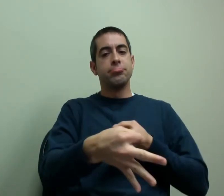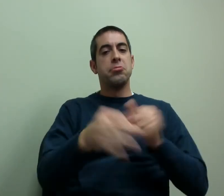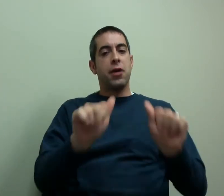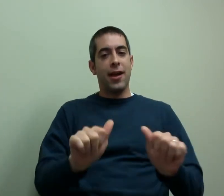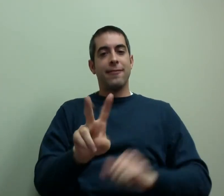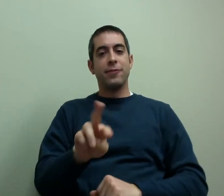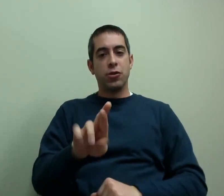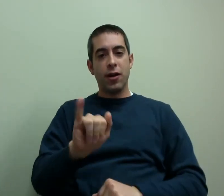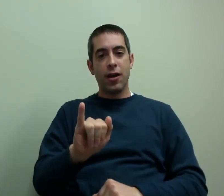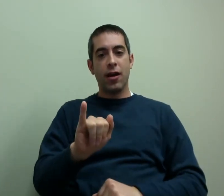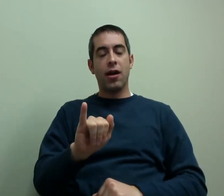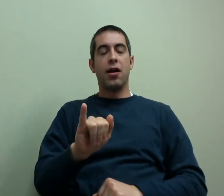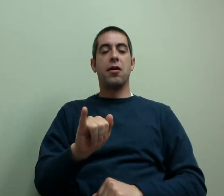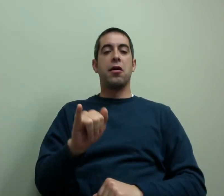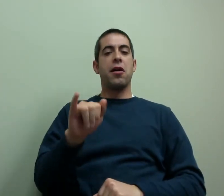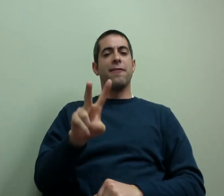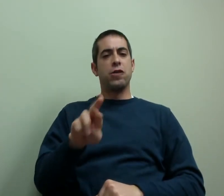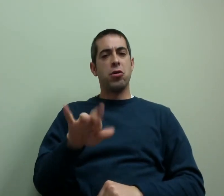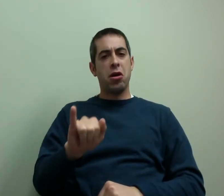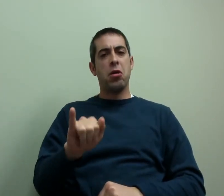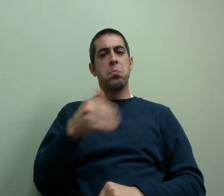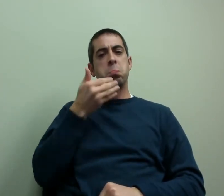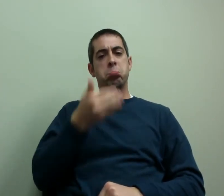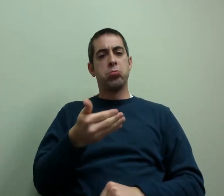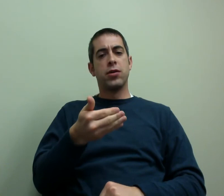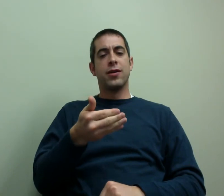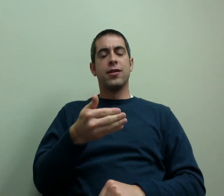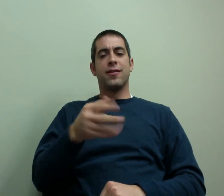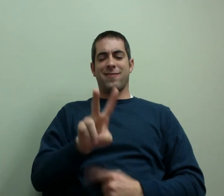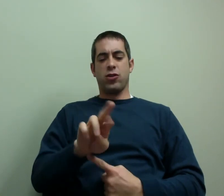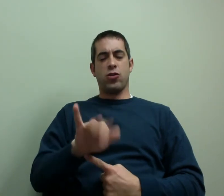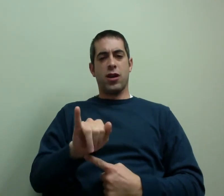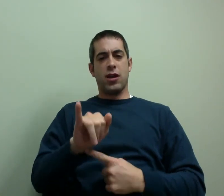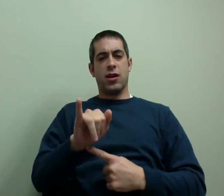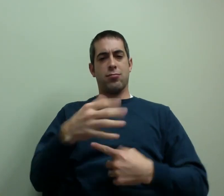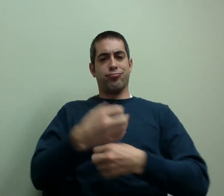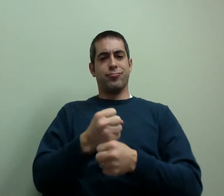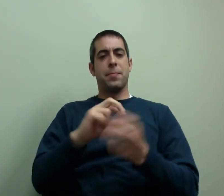an off-site interpreting service called Video Remote Interpreting, or VRI.